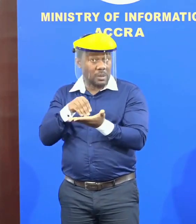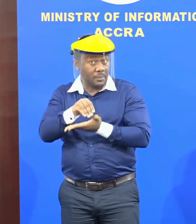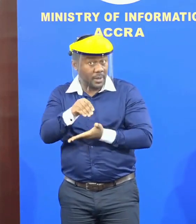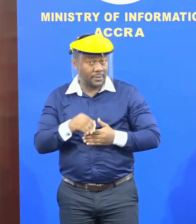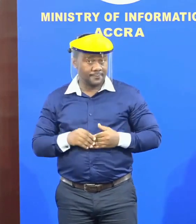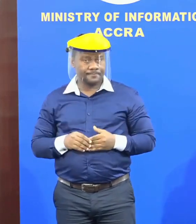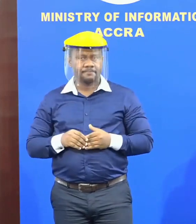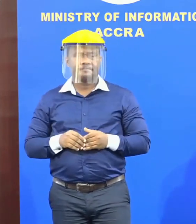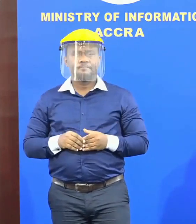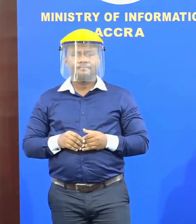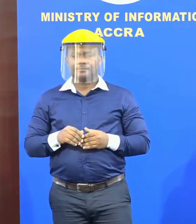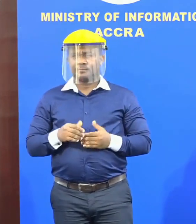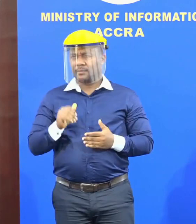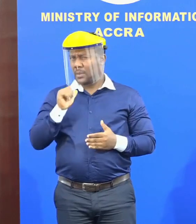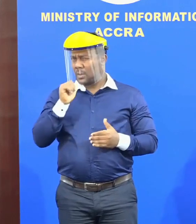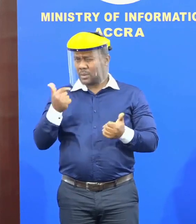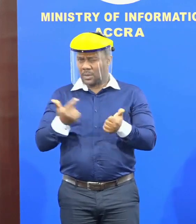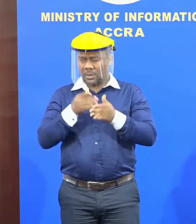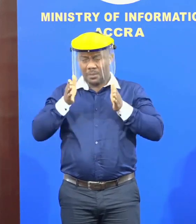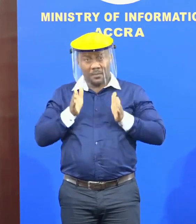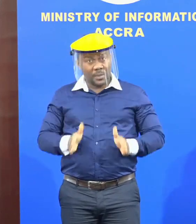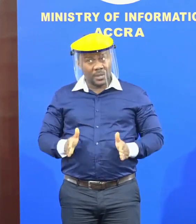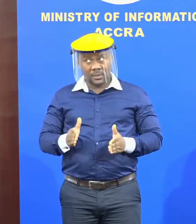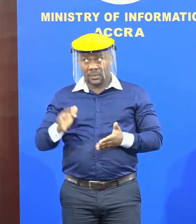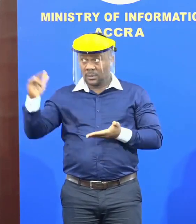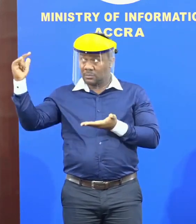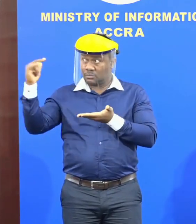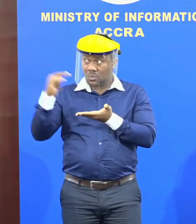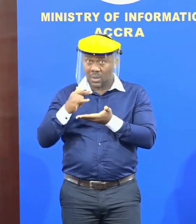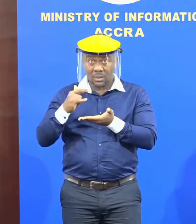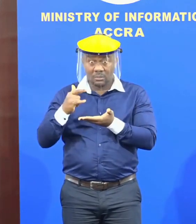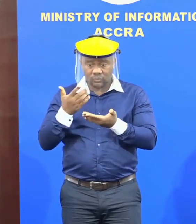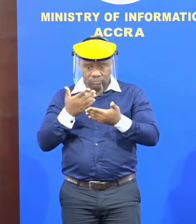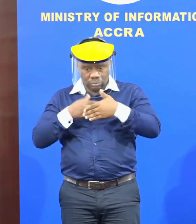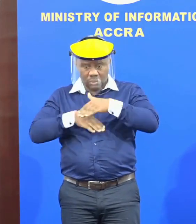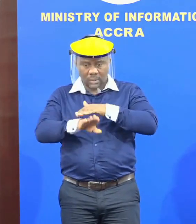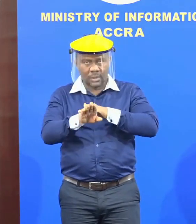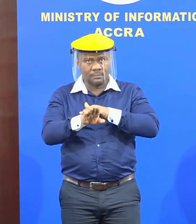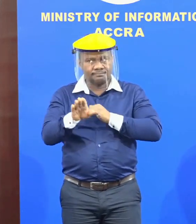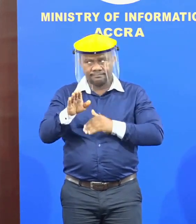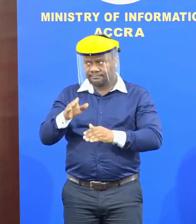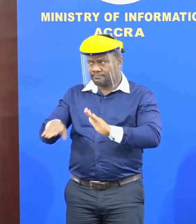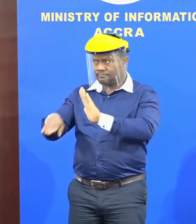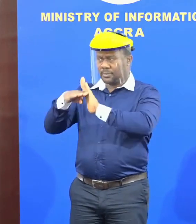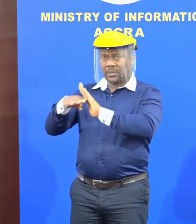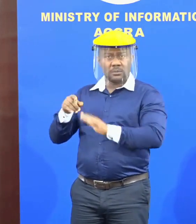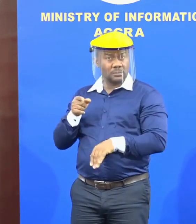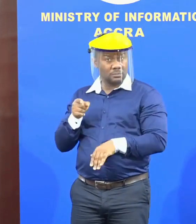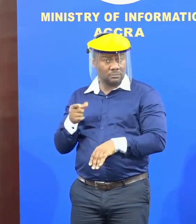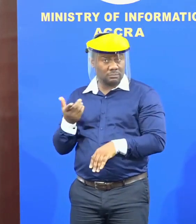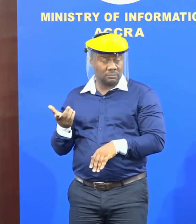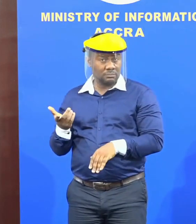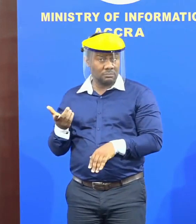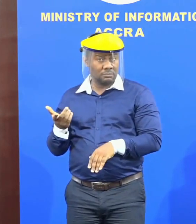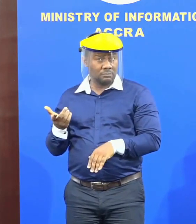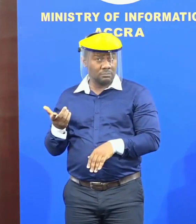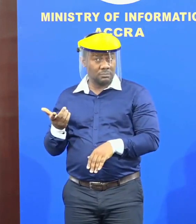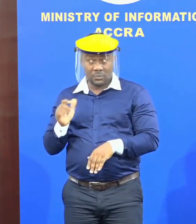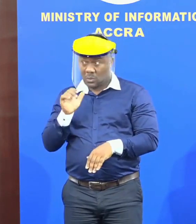Non-Ghanaian passengers may be refused entry and returned to the point of embarkation at a cost to the airline if there's no